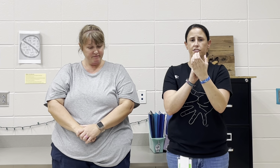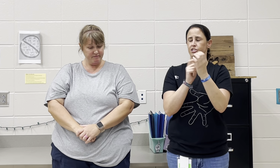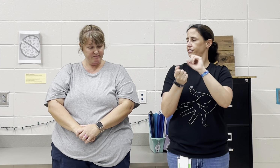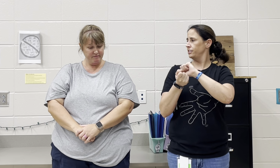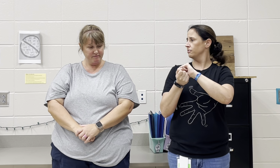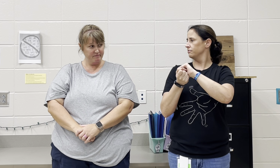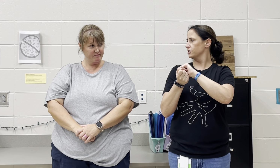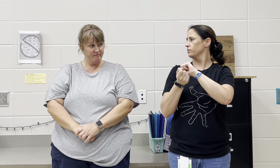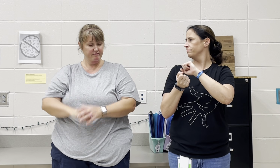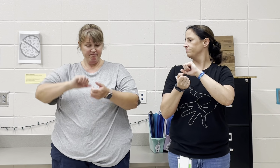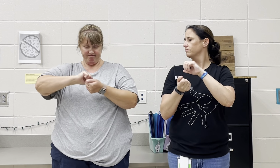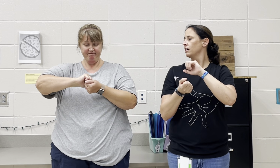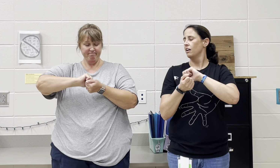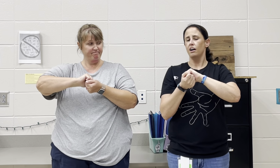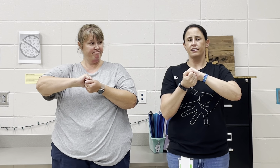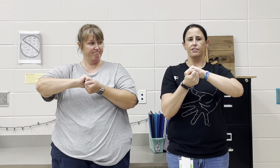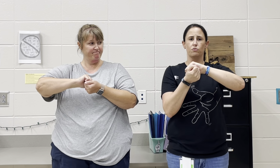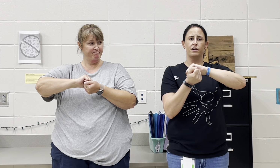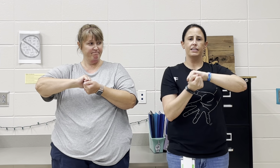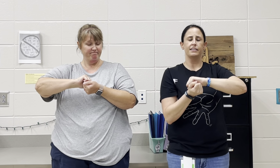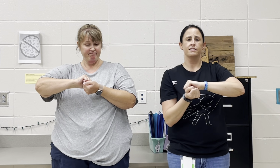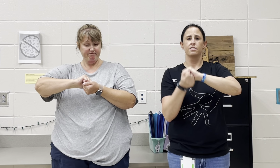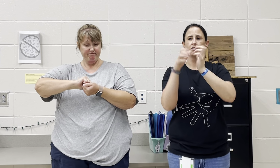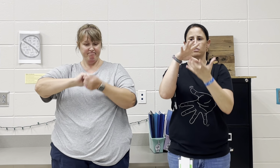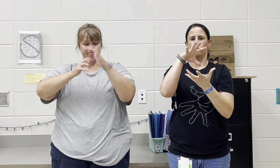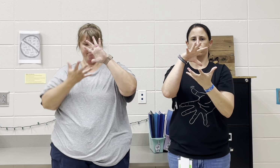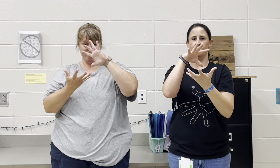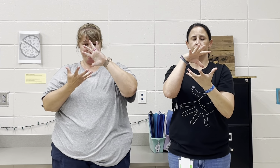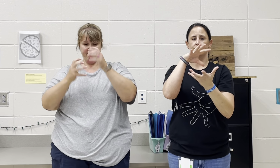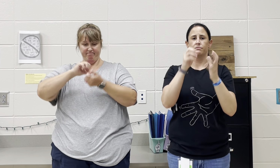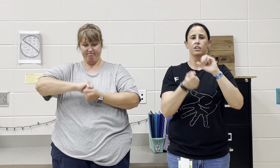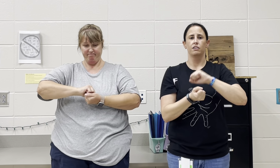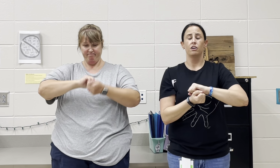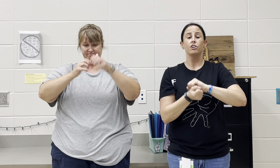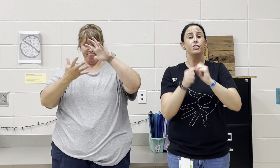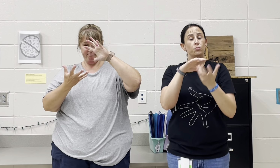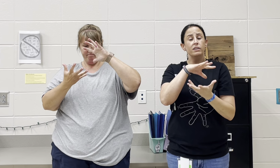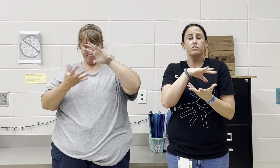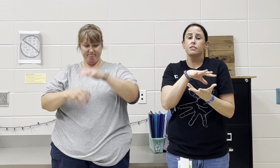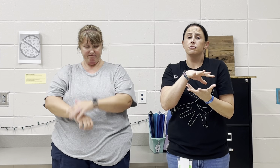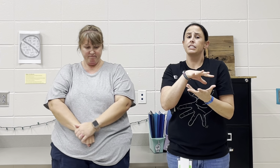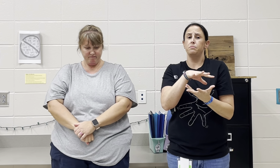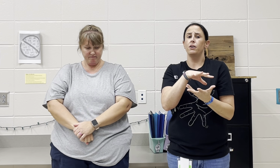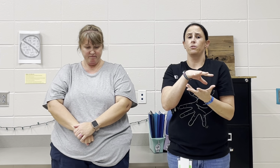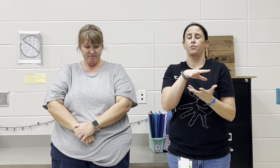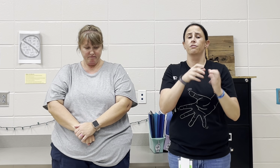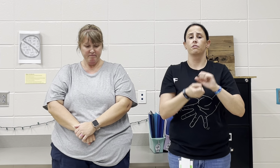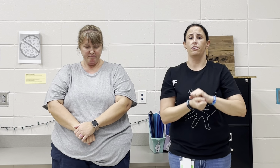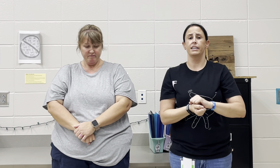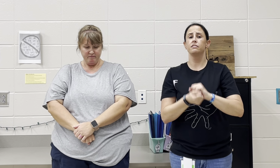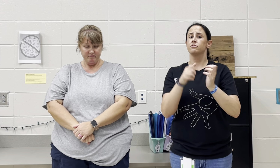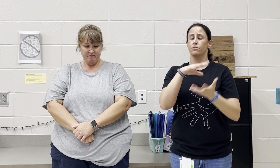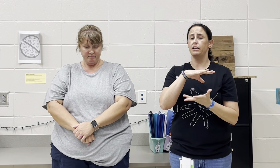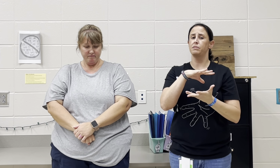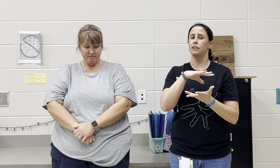do you do this one? Mm-hmm. Another one is culture. You will still see both, all right? So keep that in